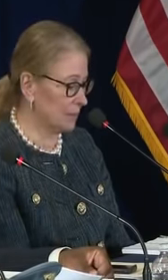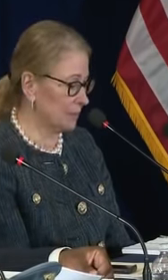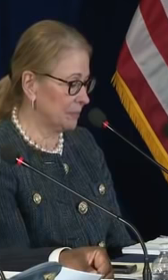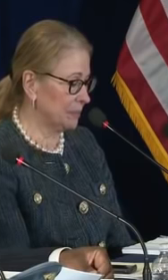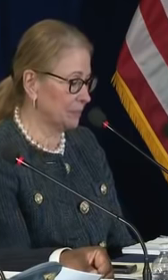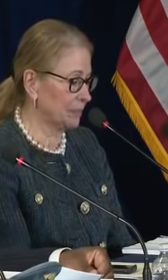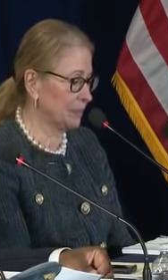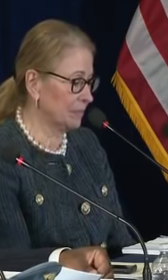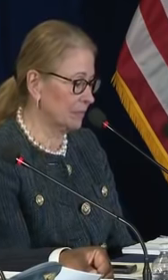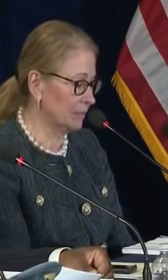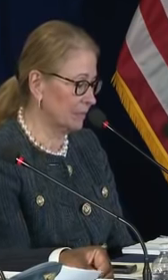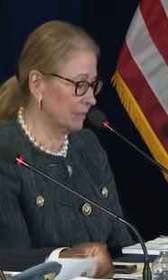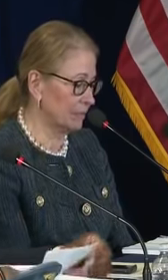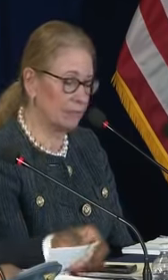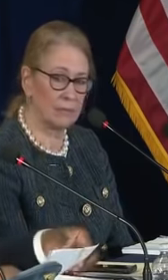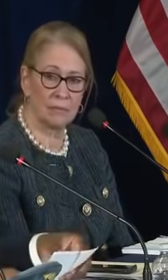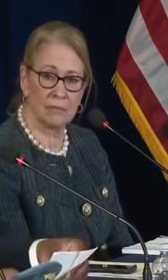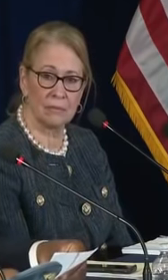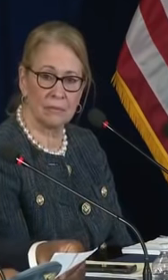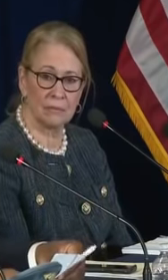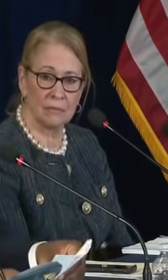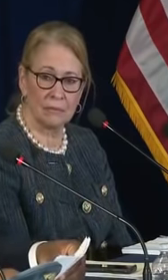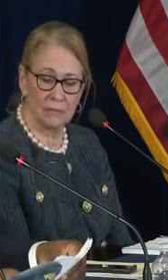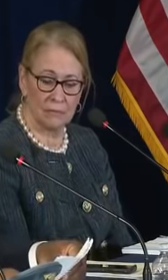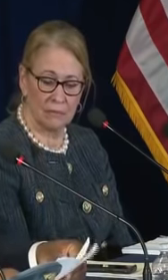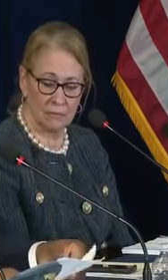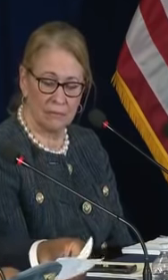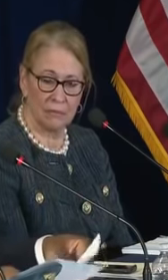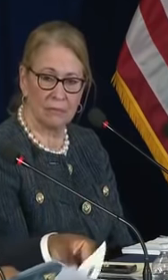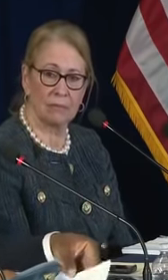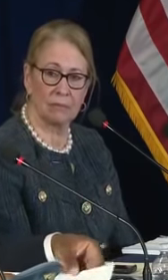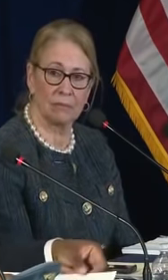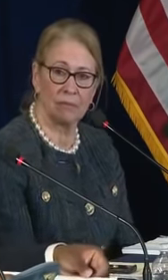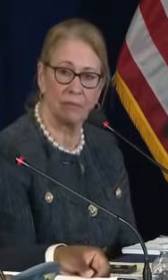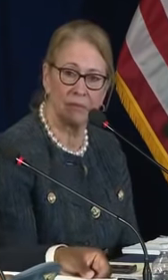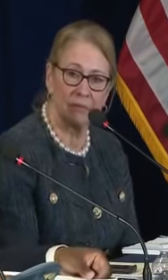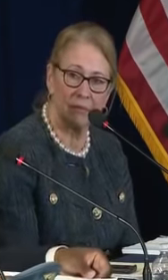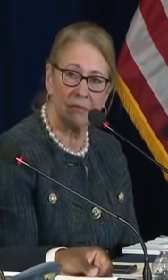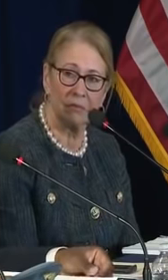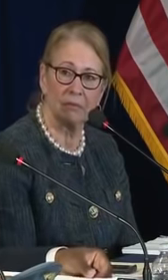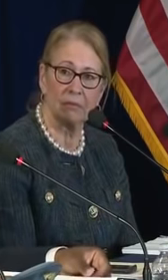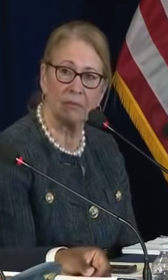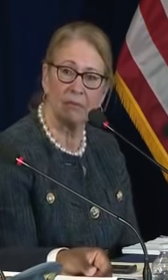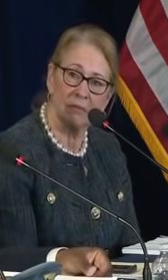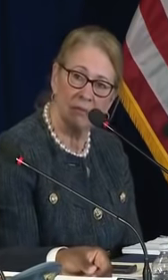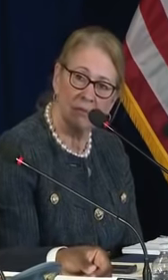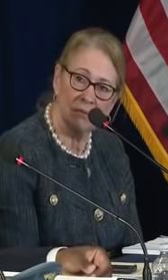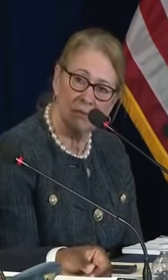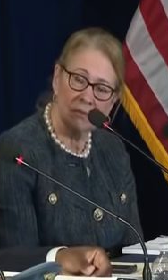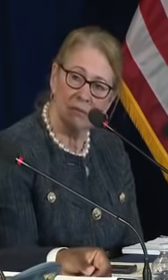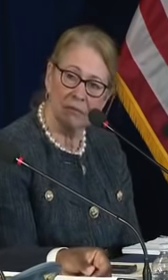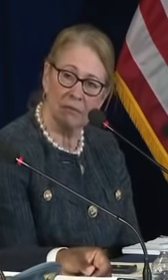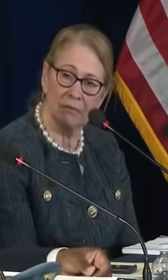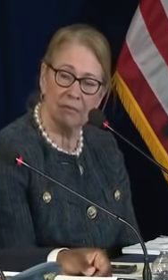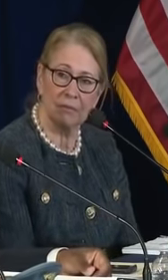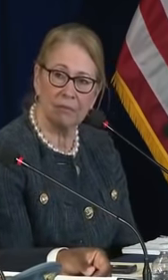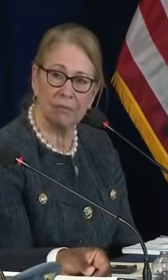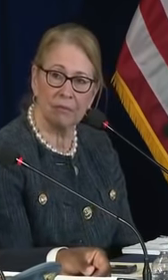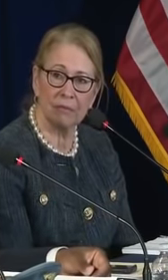logistics of meal delivery, meal preparation, and coordinated with community providers. Today, the department has shared with district and